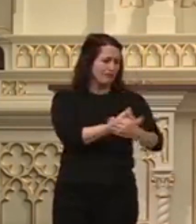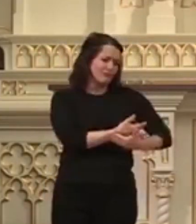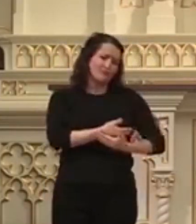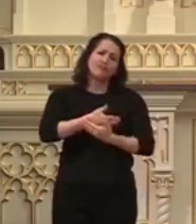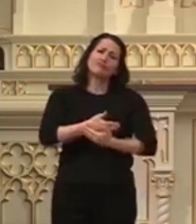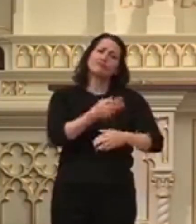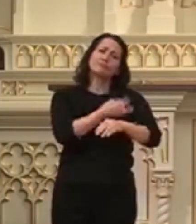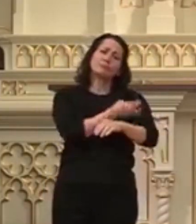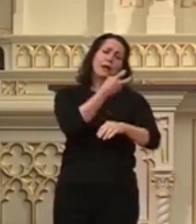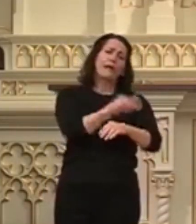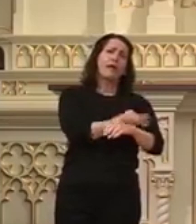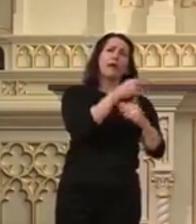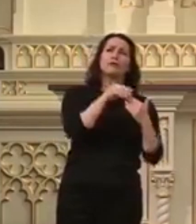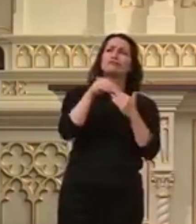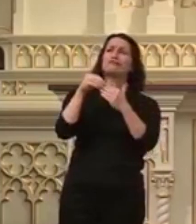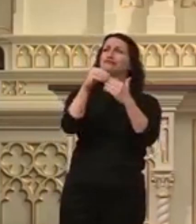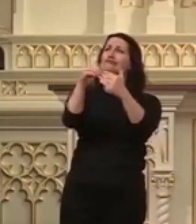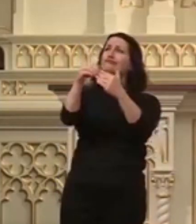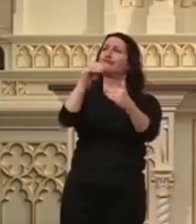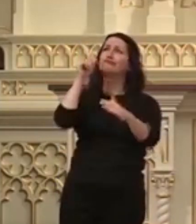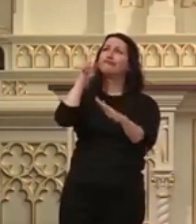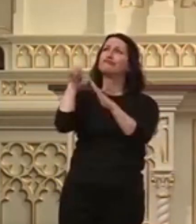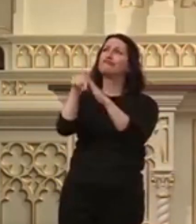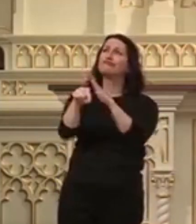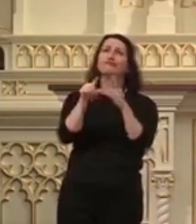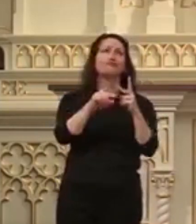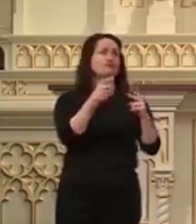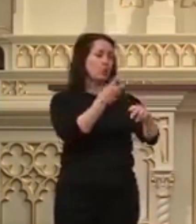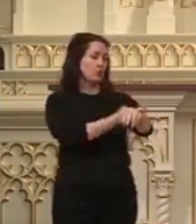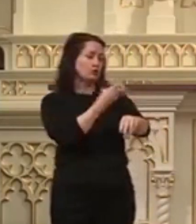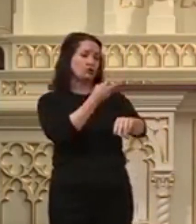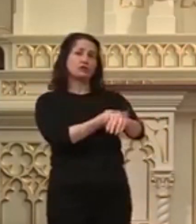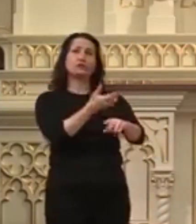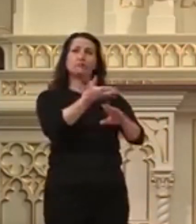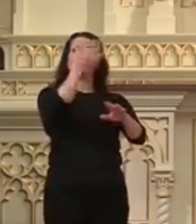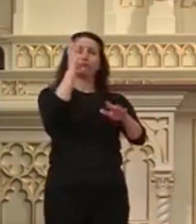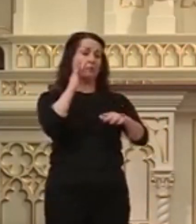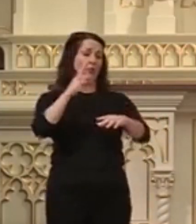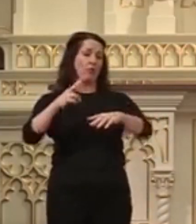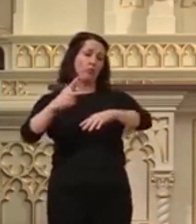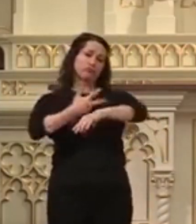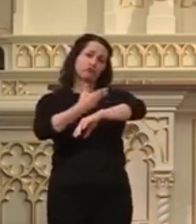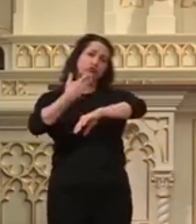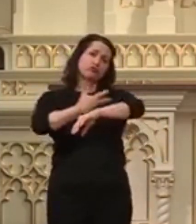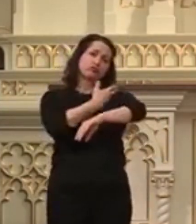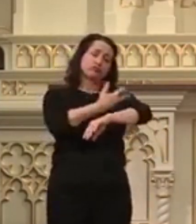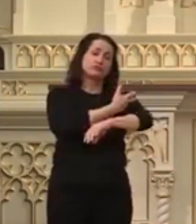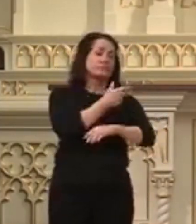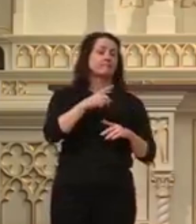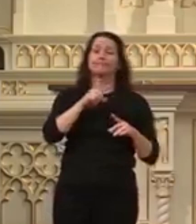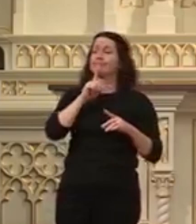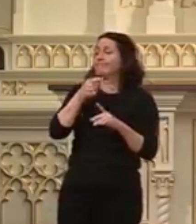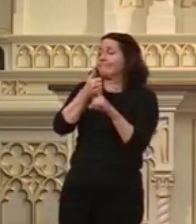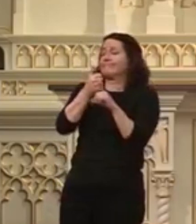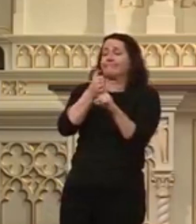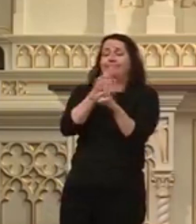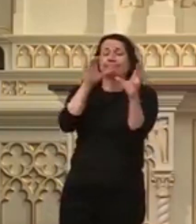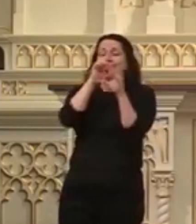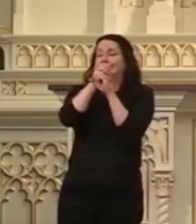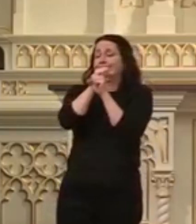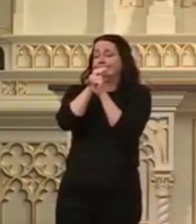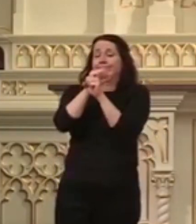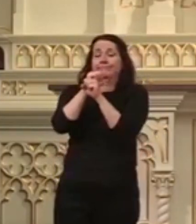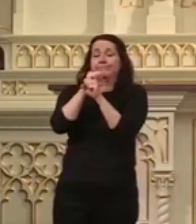slaughter, or a sheep before the shearers, he was silent and opened not his mouth.